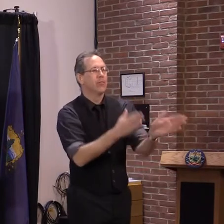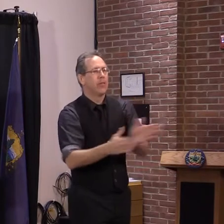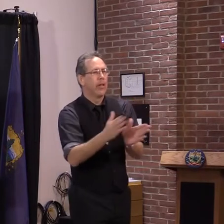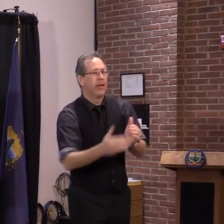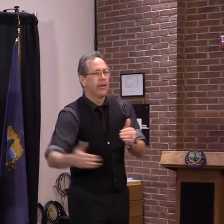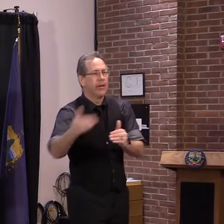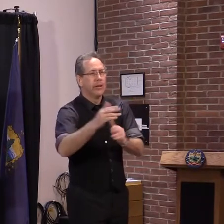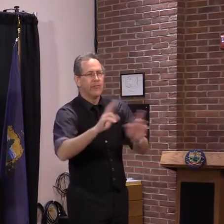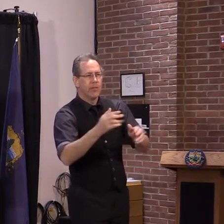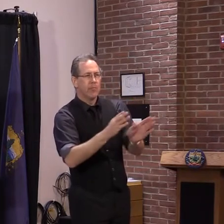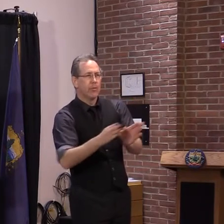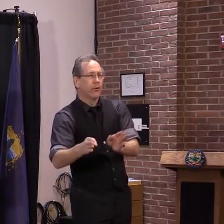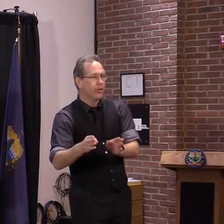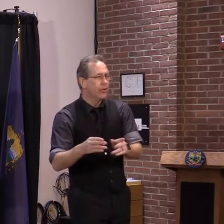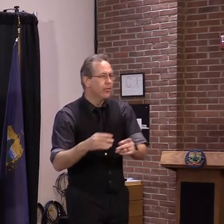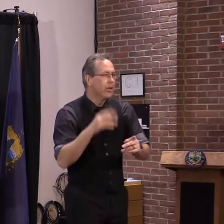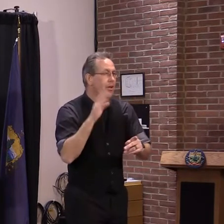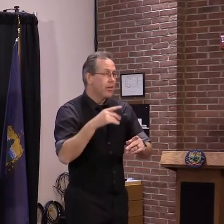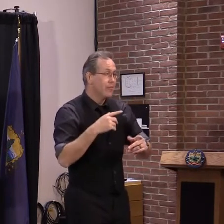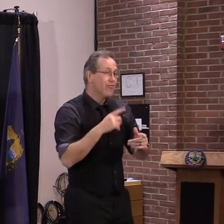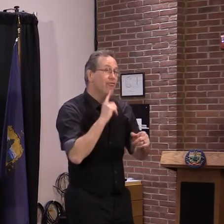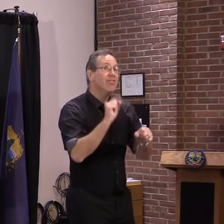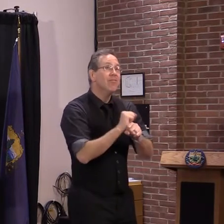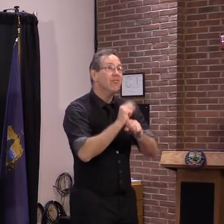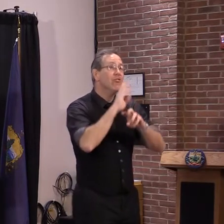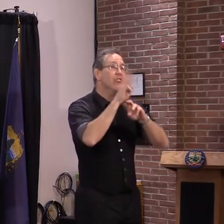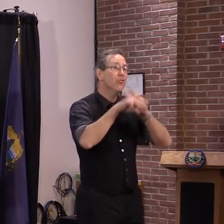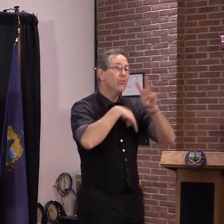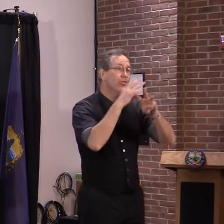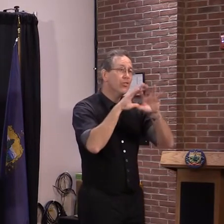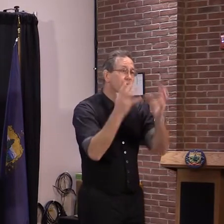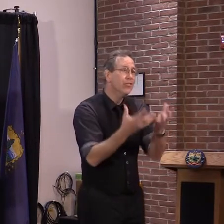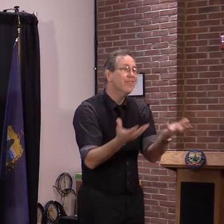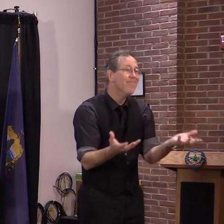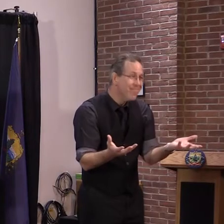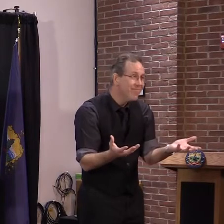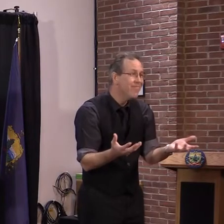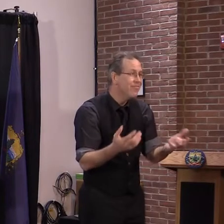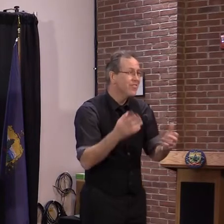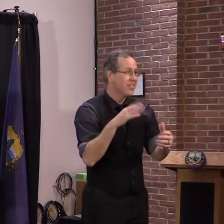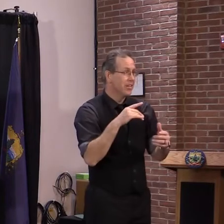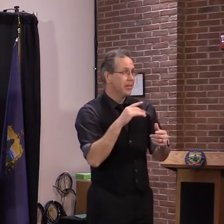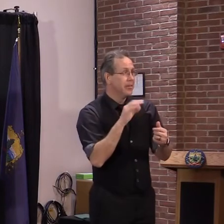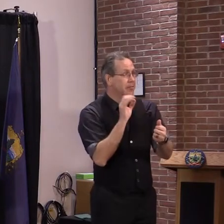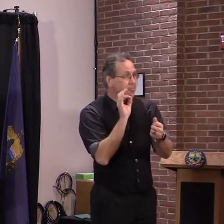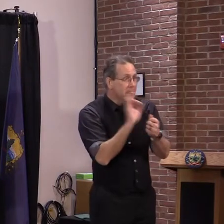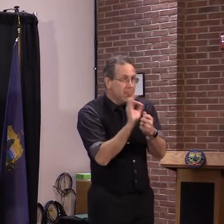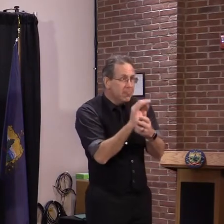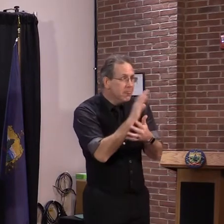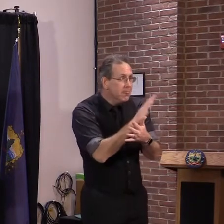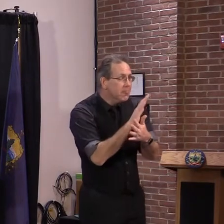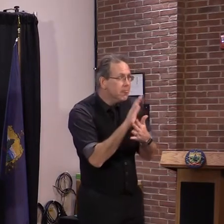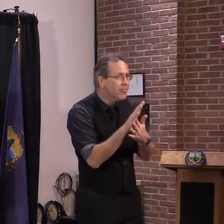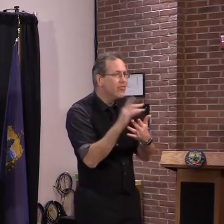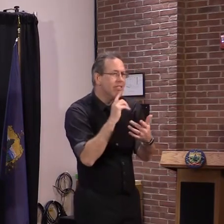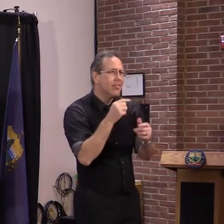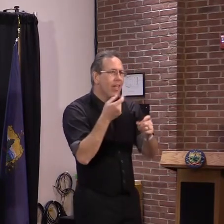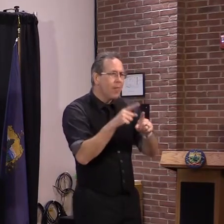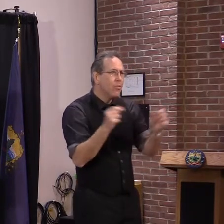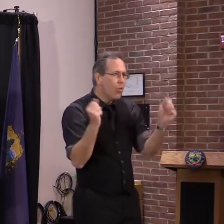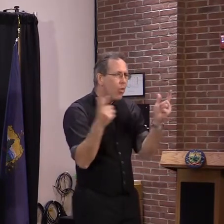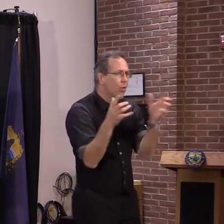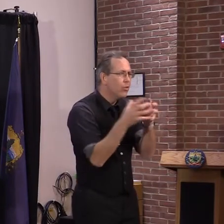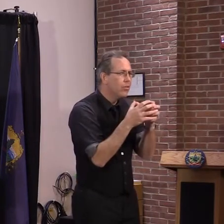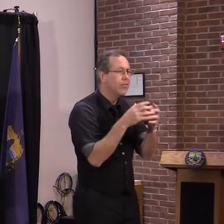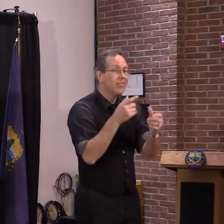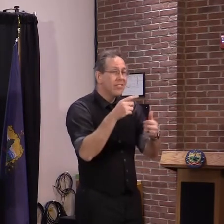that it is a layered strategy, and as it gets withdrawn, if the climate around stays